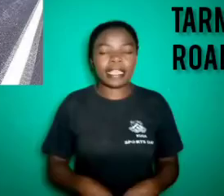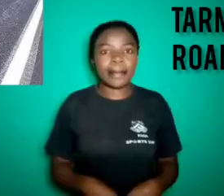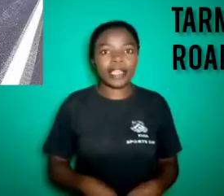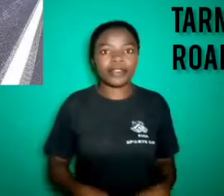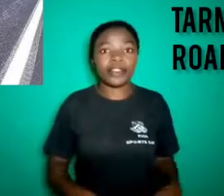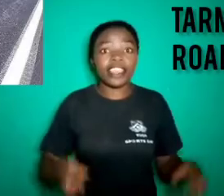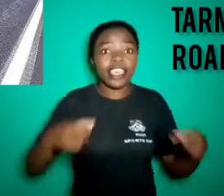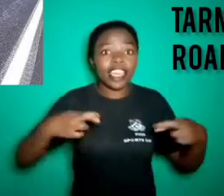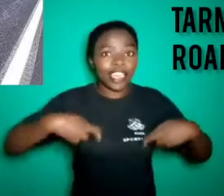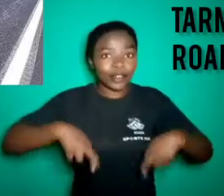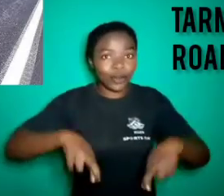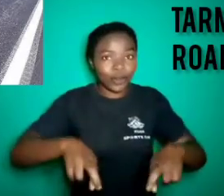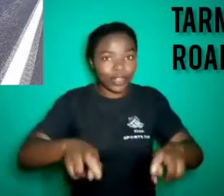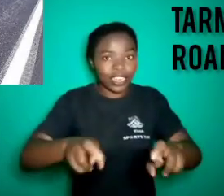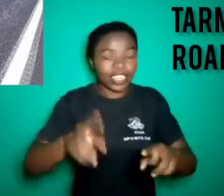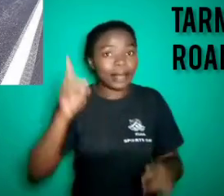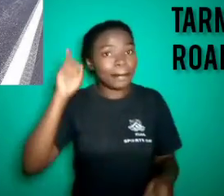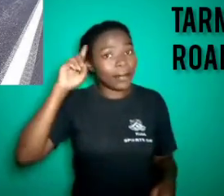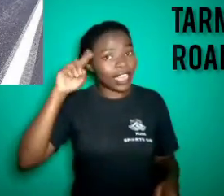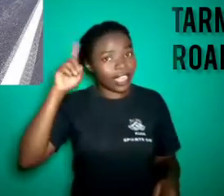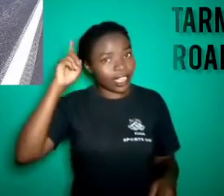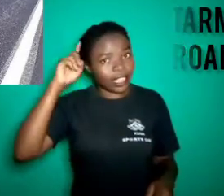Tarmac road, road, black.